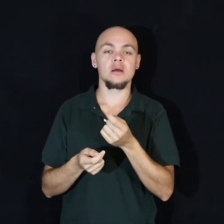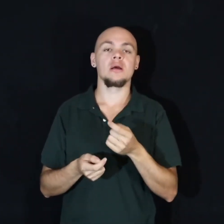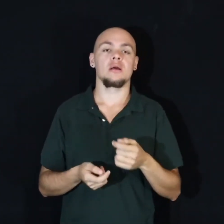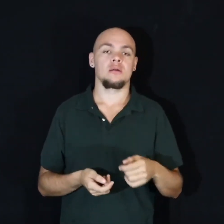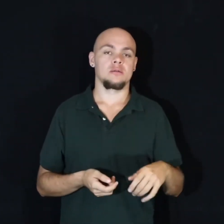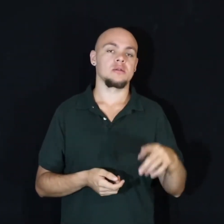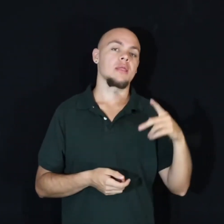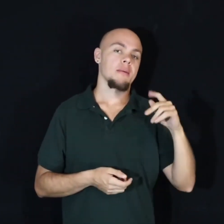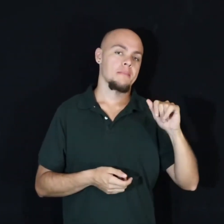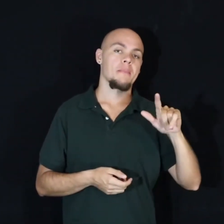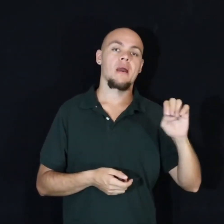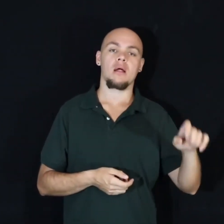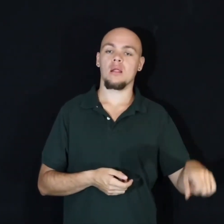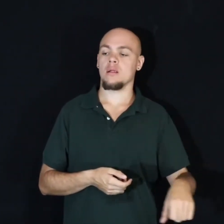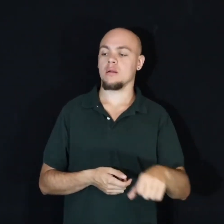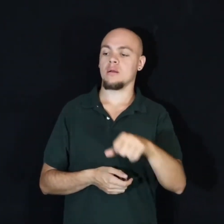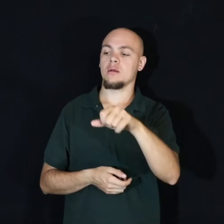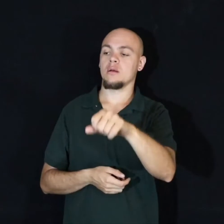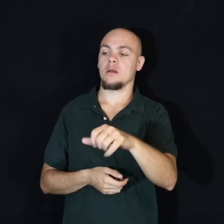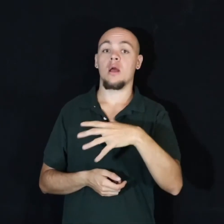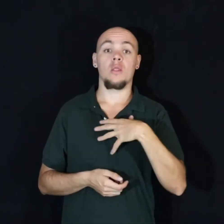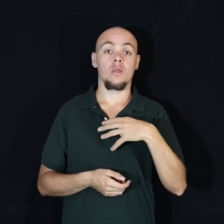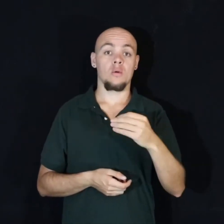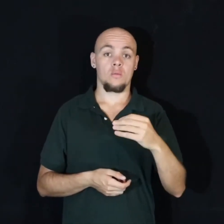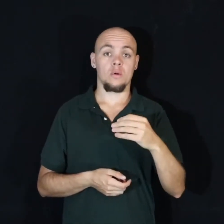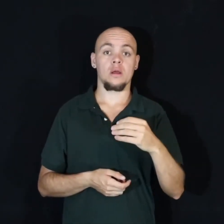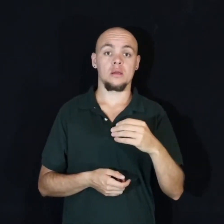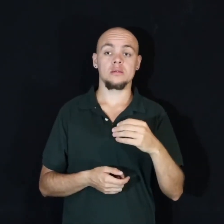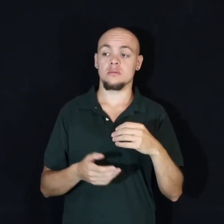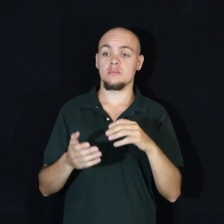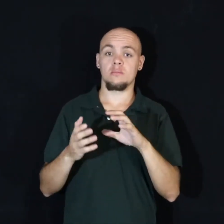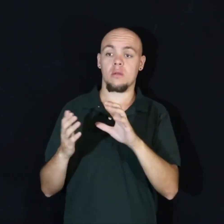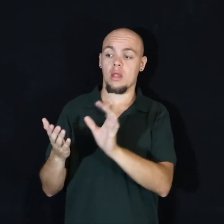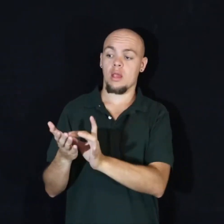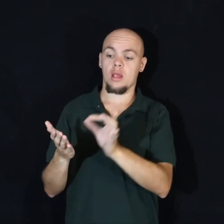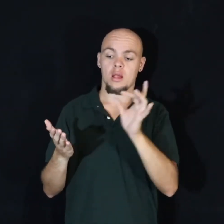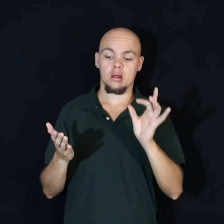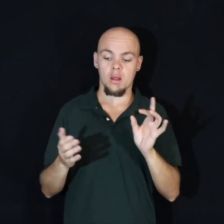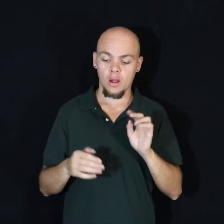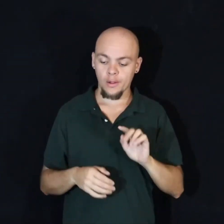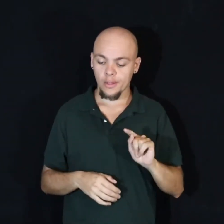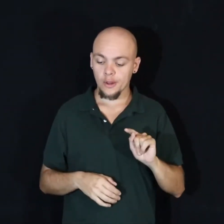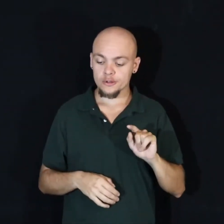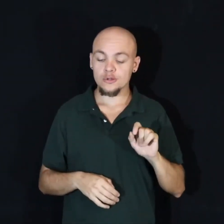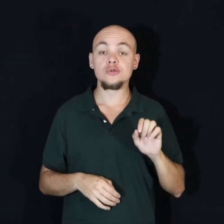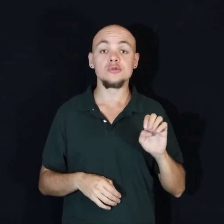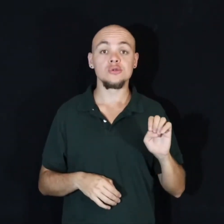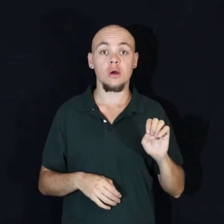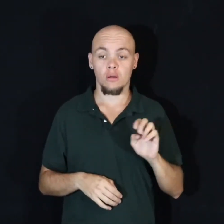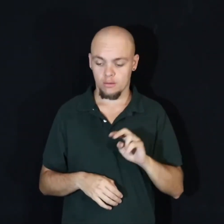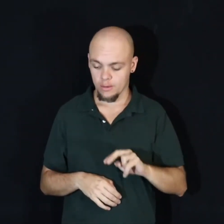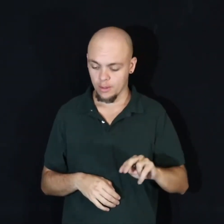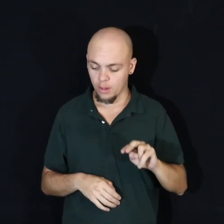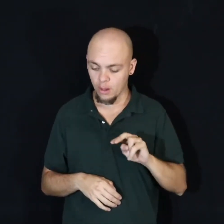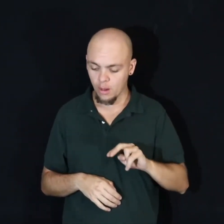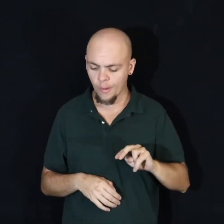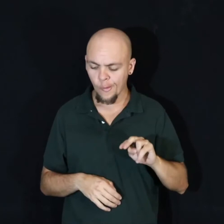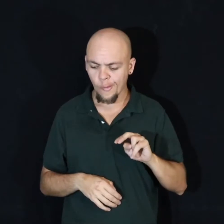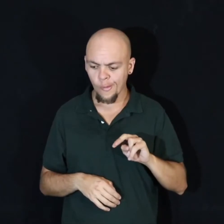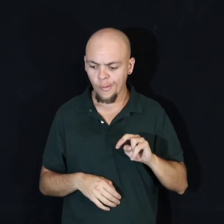pail, took the white alley, and bent over the toe with absorbing interest while the bandage was being unwound. In another moment